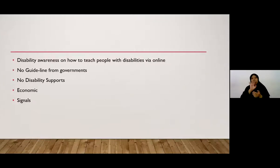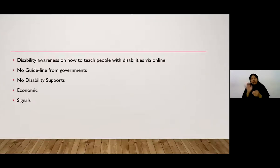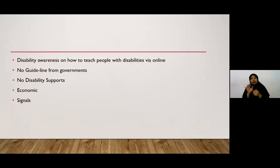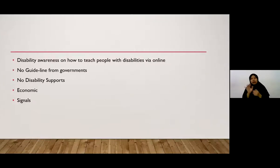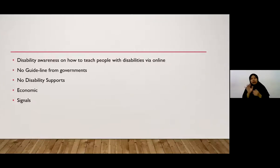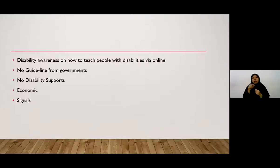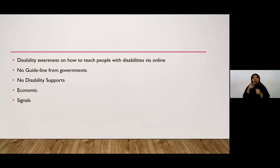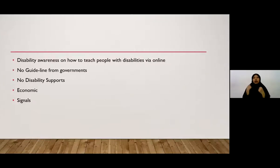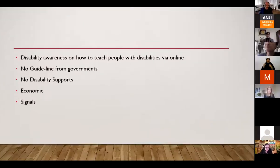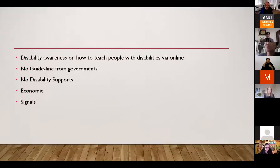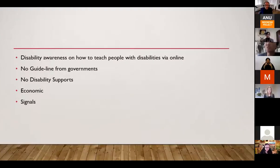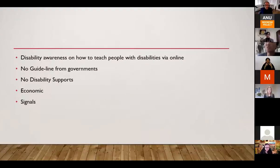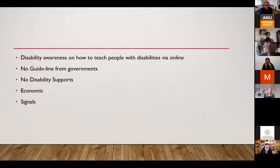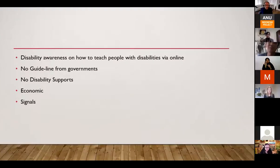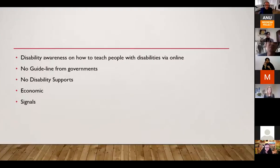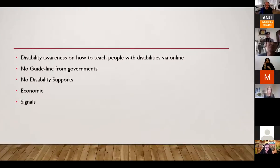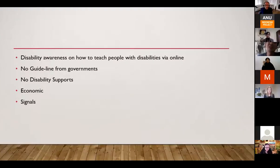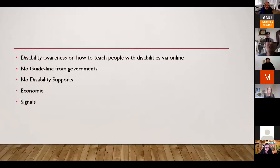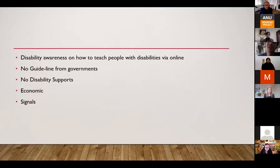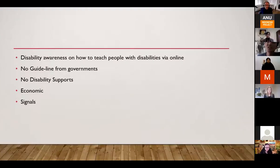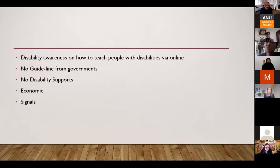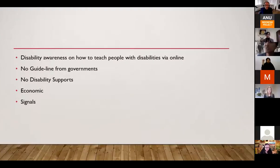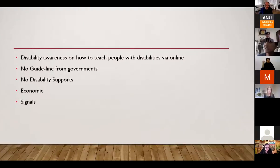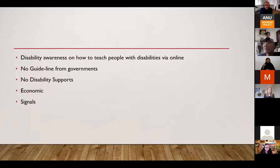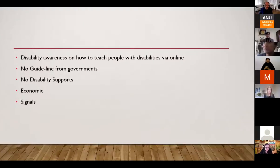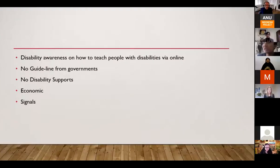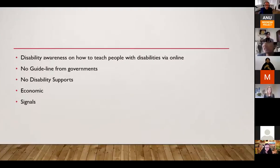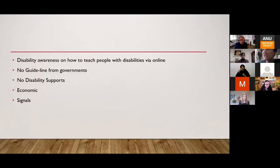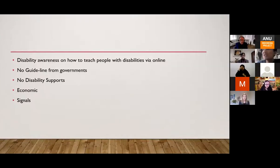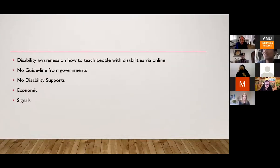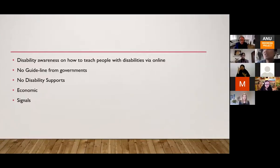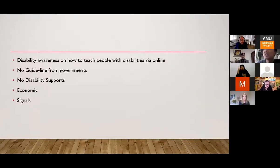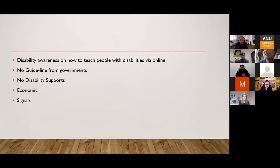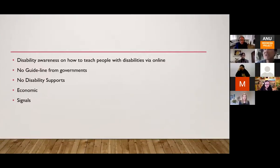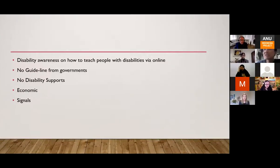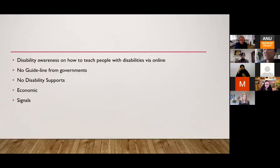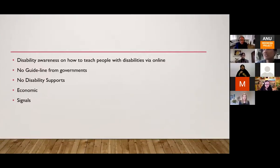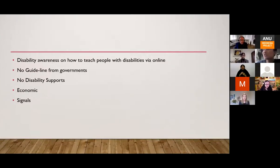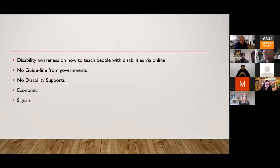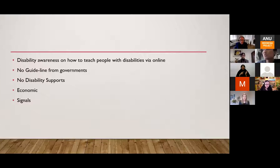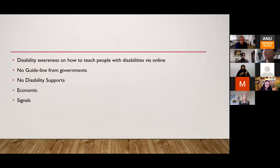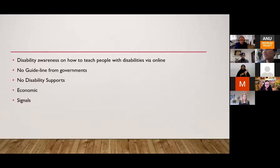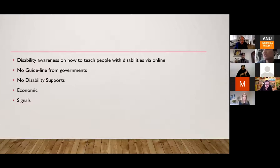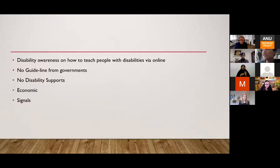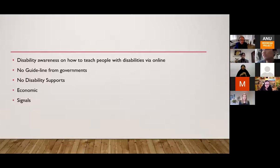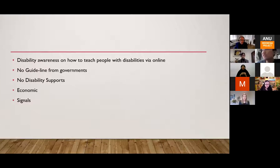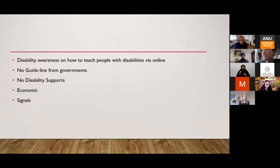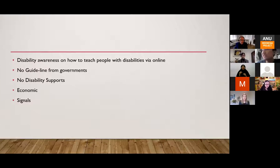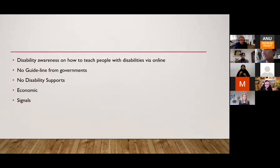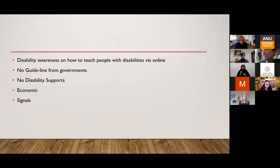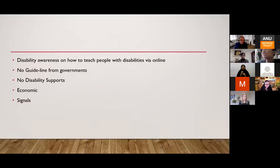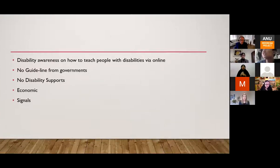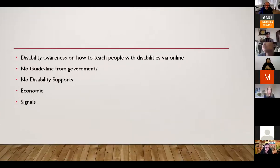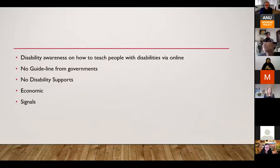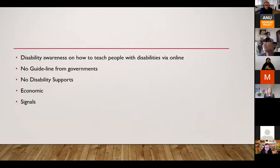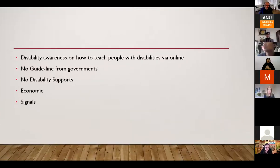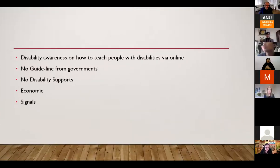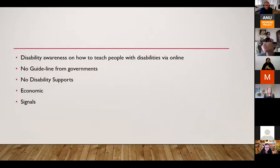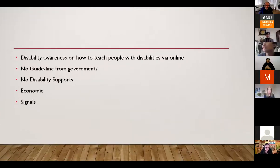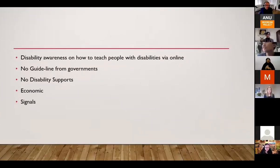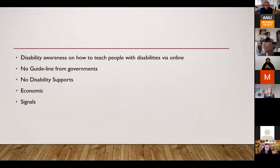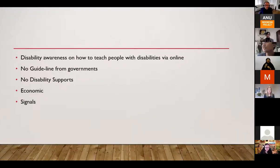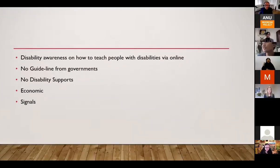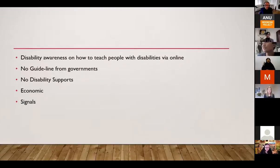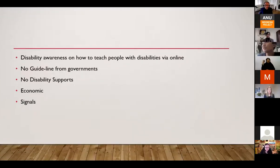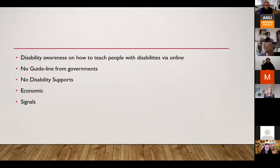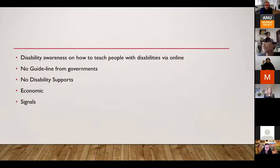prestigious something in Twitter, because the student are making a hashtag to protest their universities